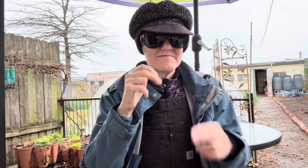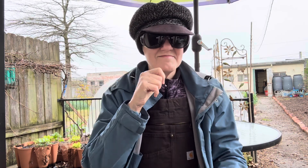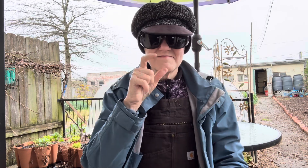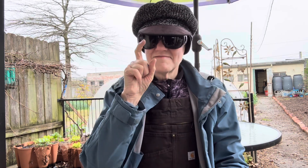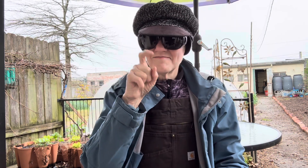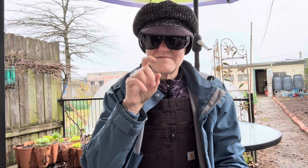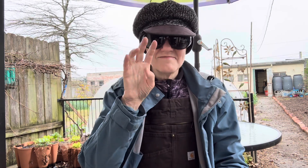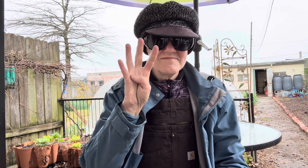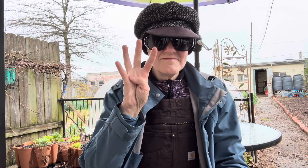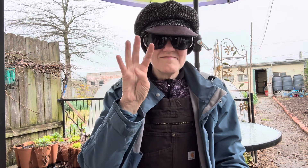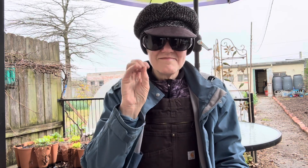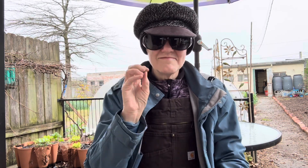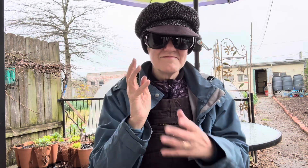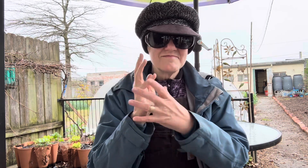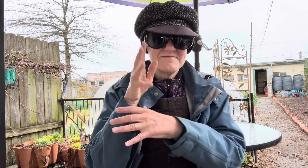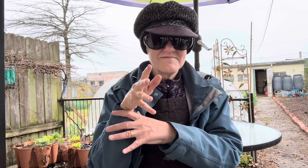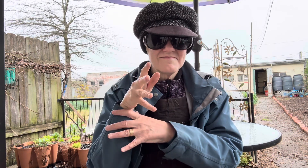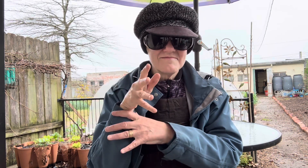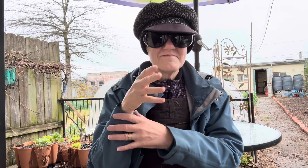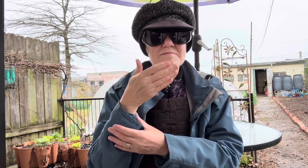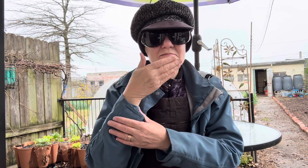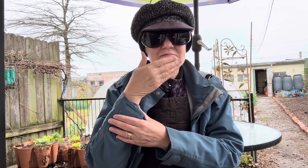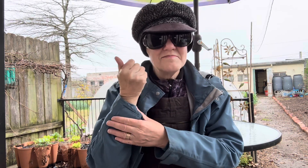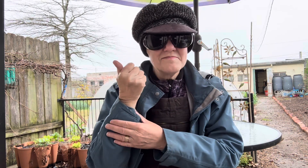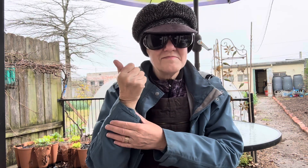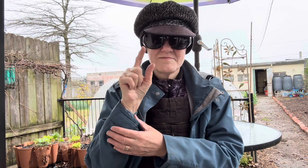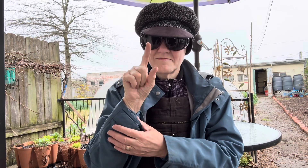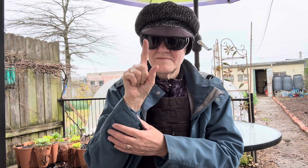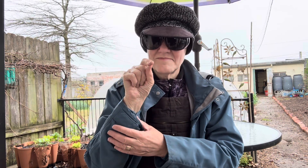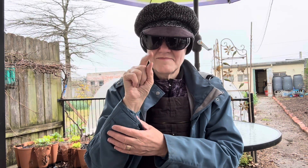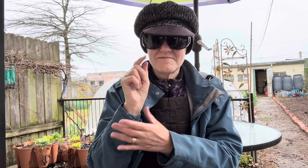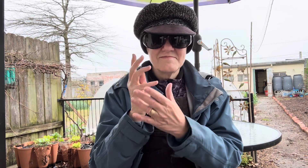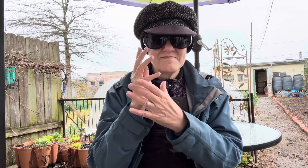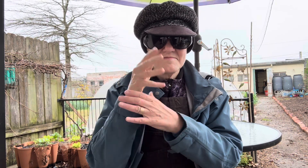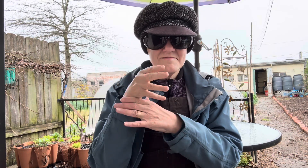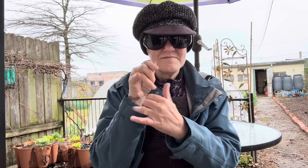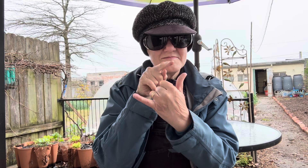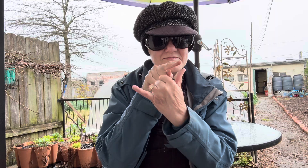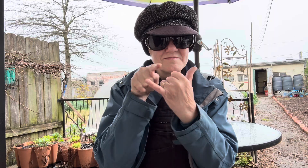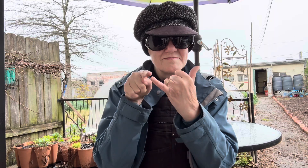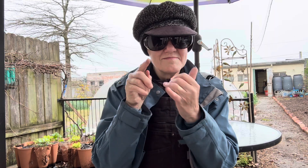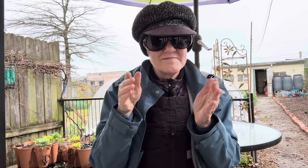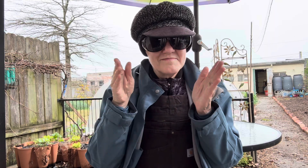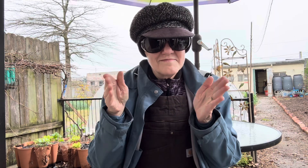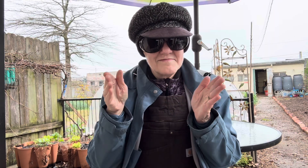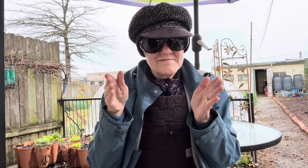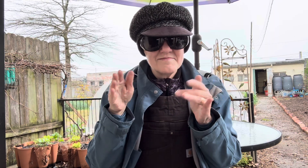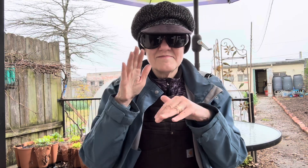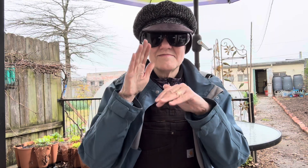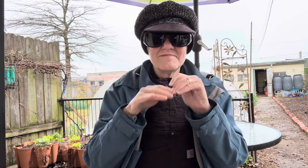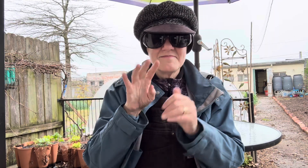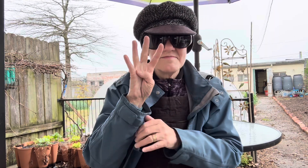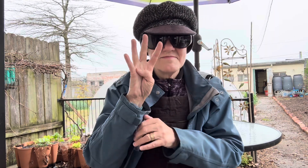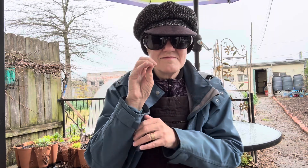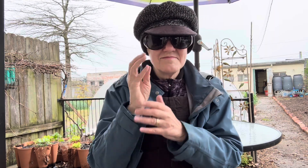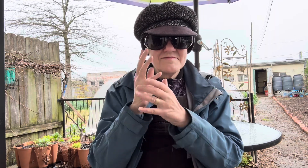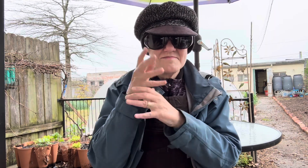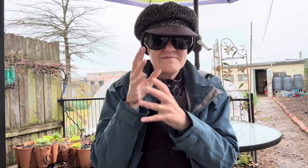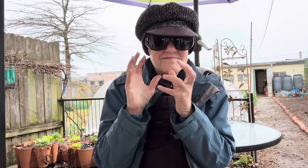And for that reason, I don't need to grow 40 pepper plants. 20 is really better for me when I space them